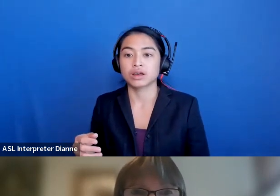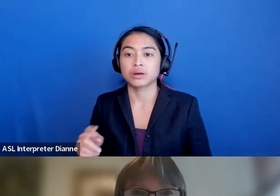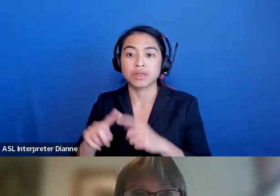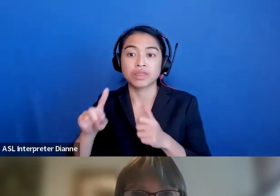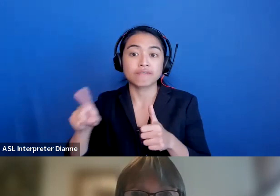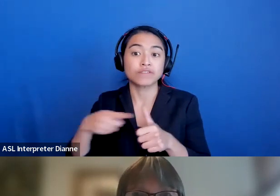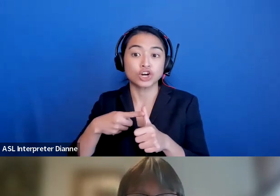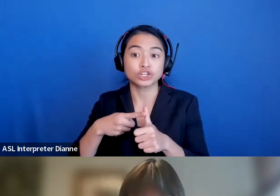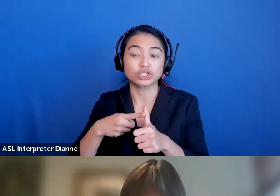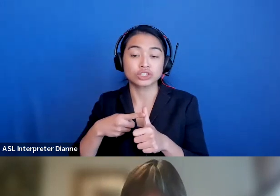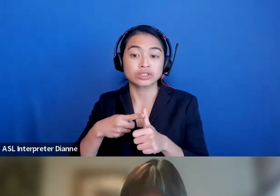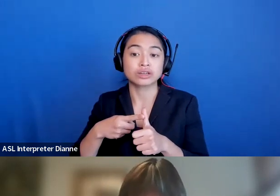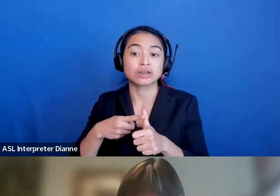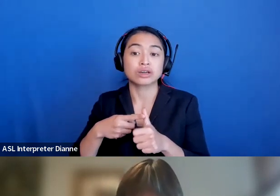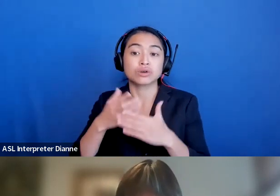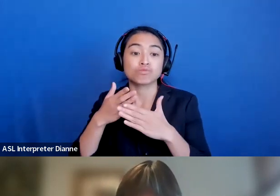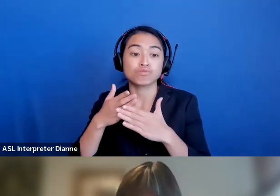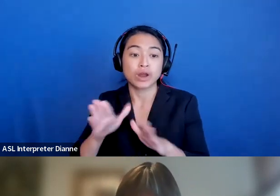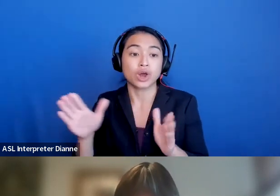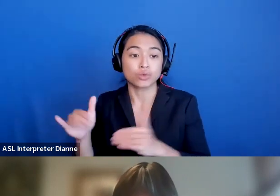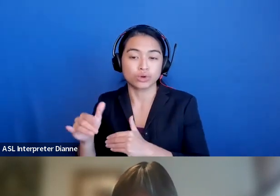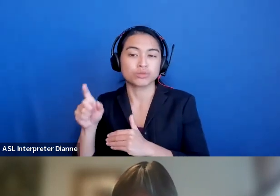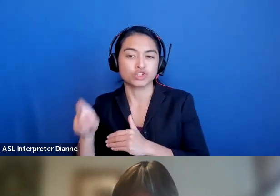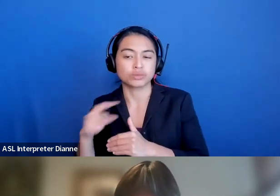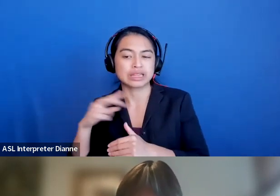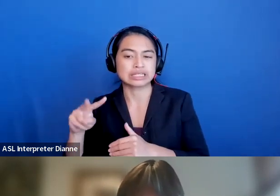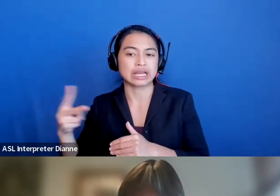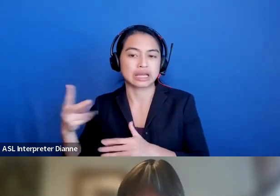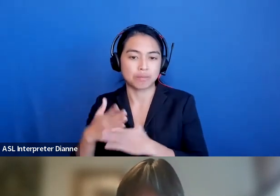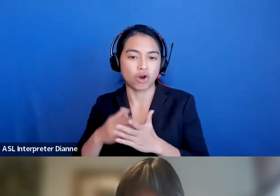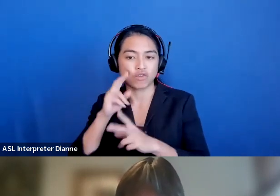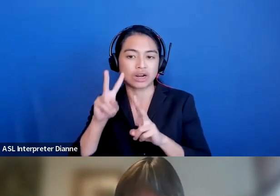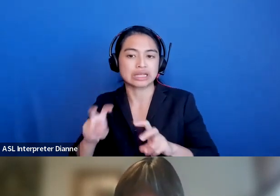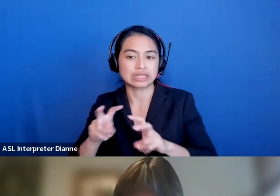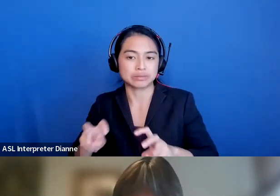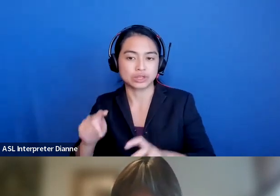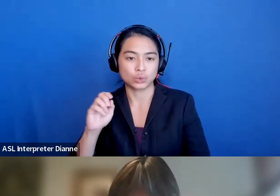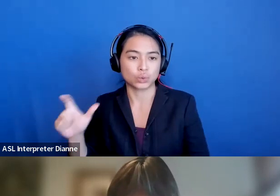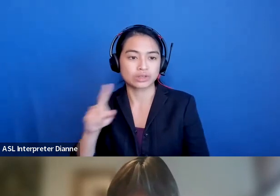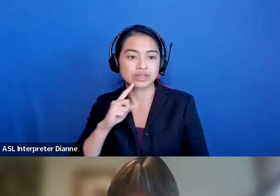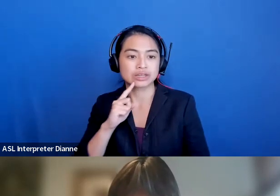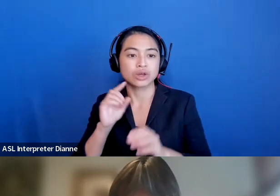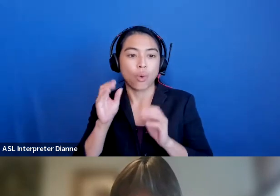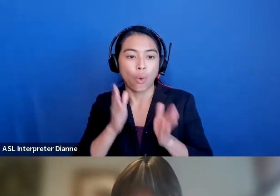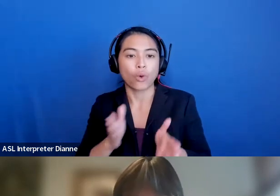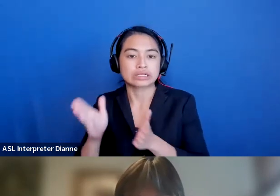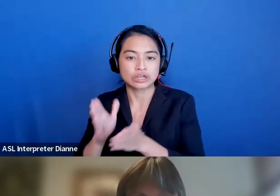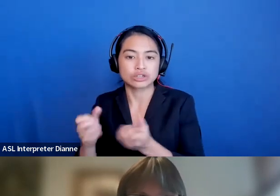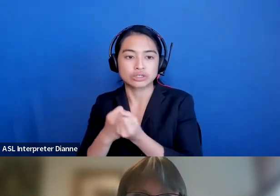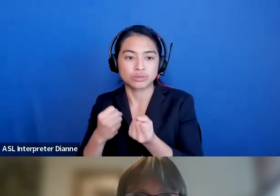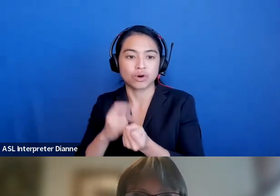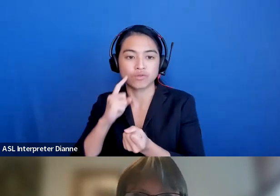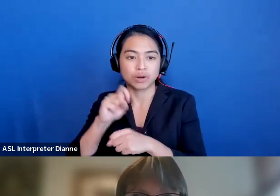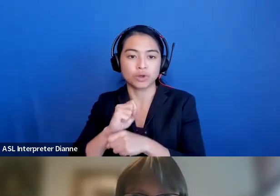breakout room would have been the second part of the assessment, which is organizational support for employment